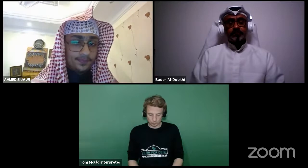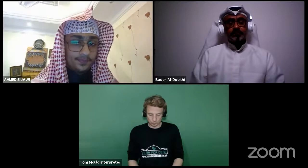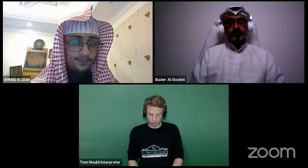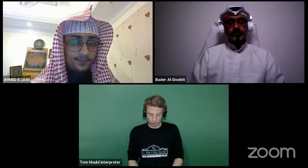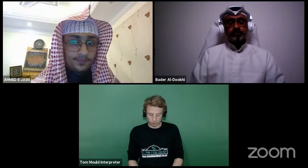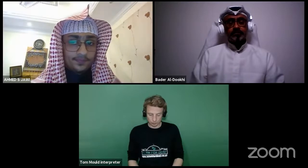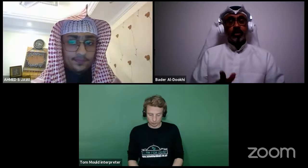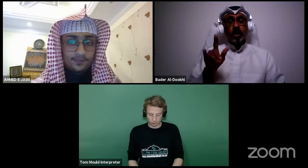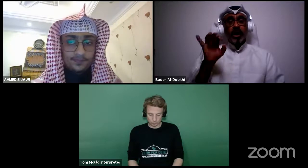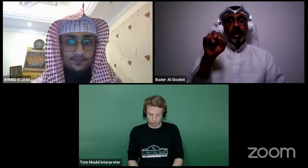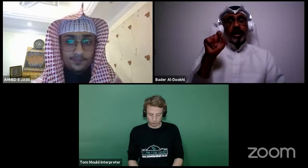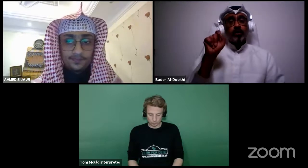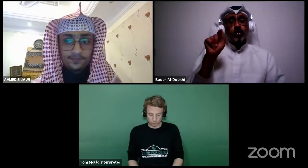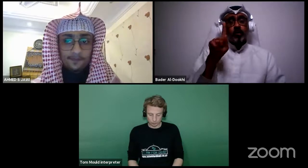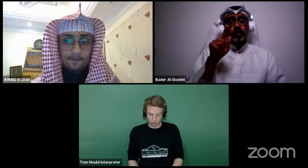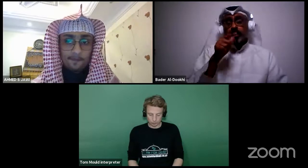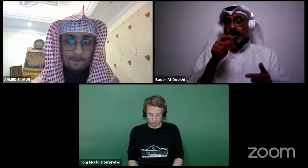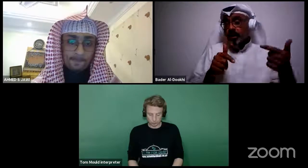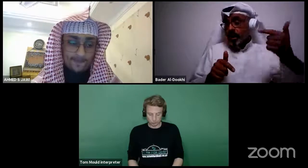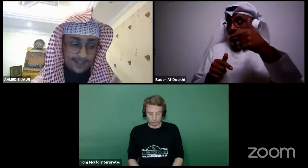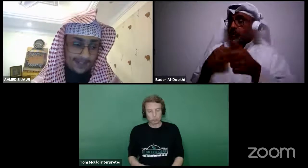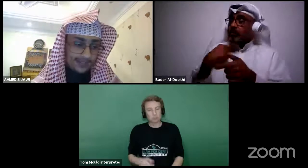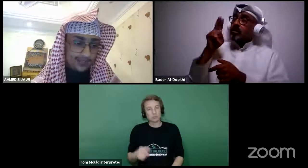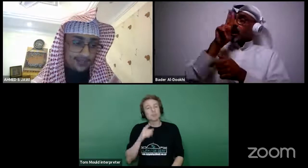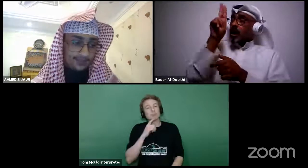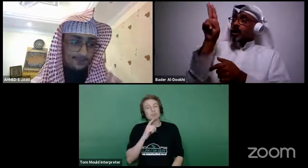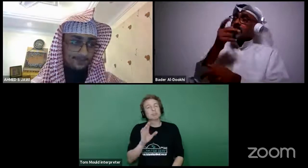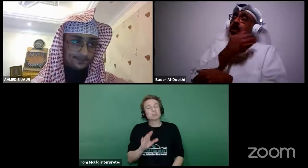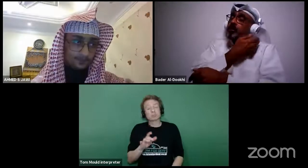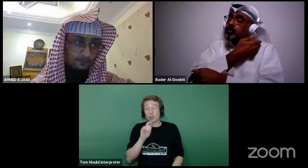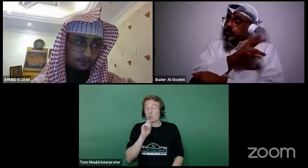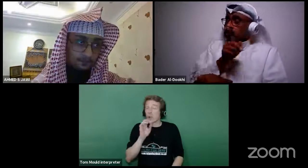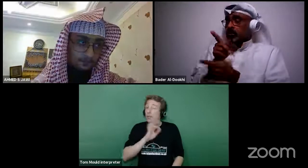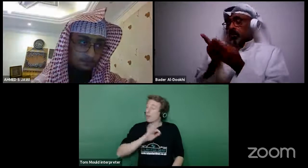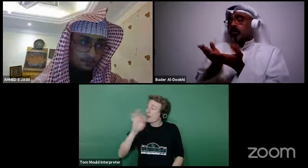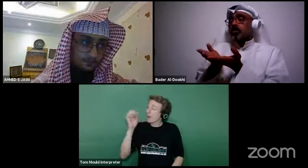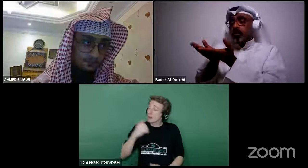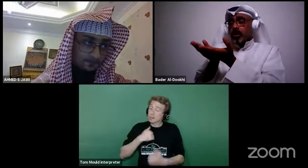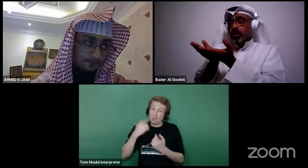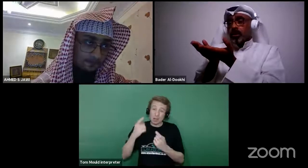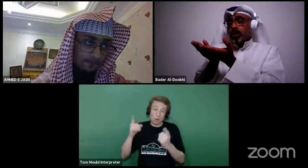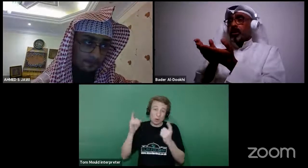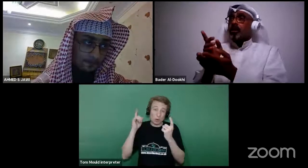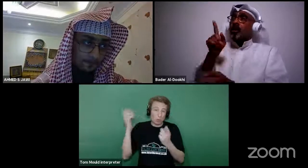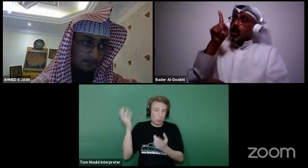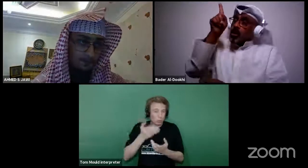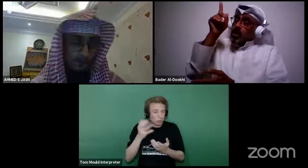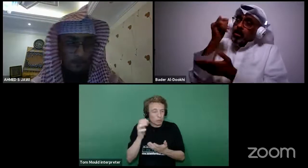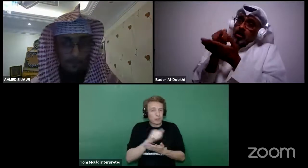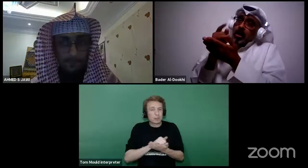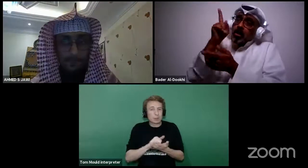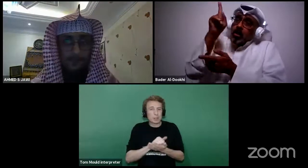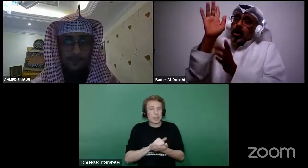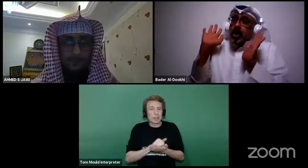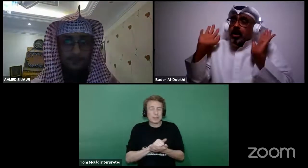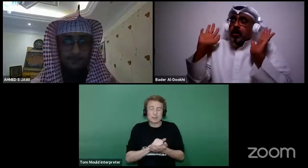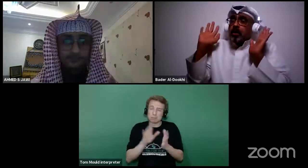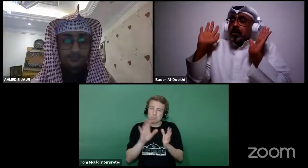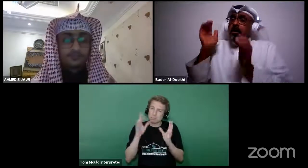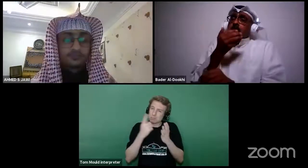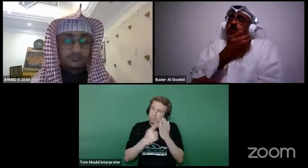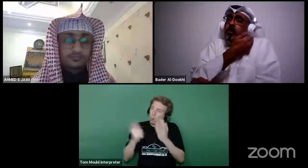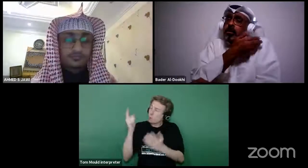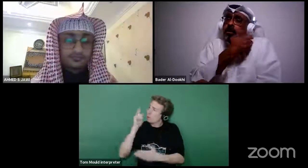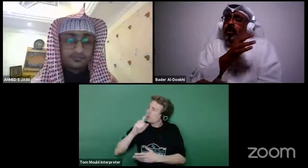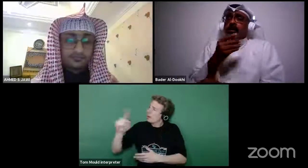He said, I will ask my Lord for forgiveness for you. Verily he, only he is the most